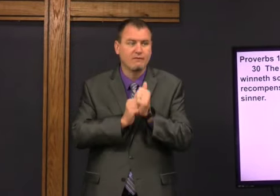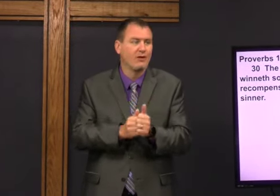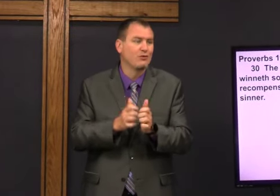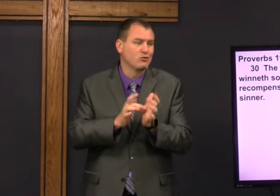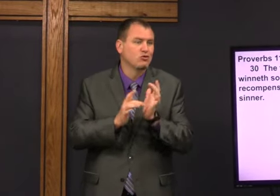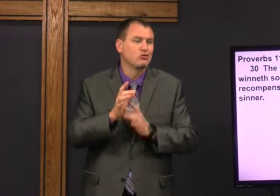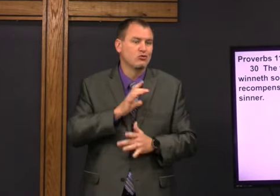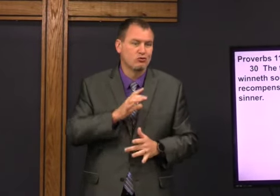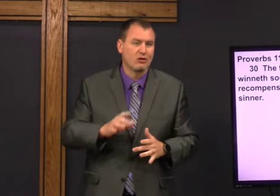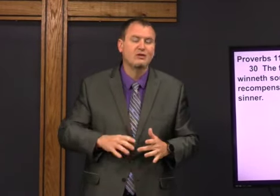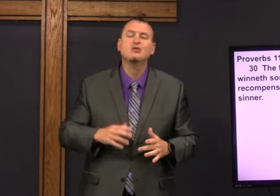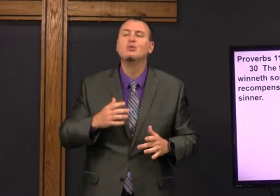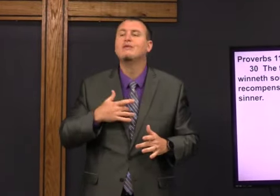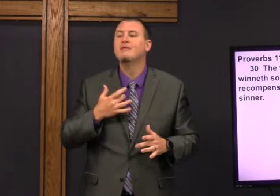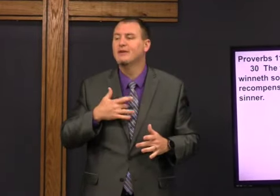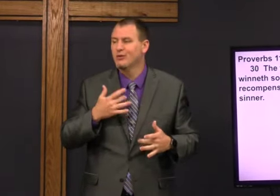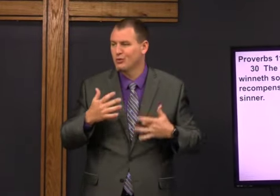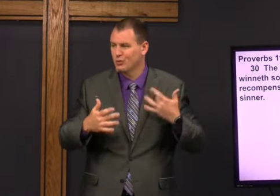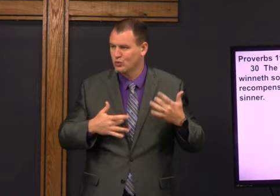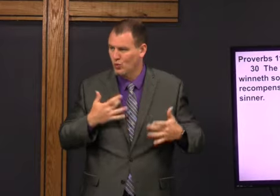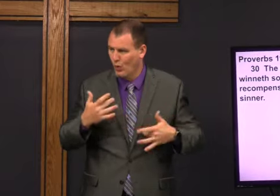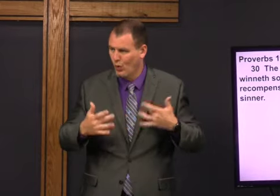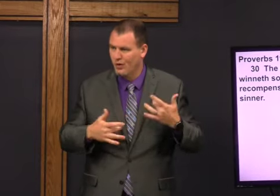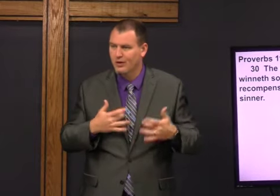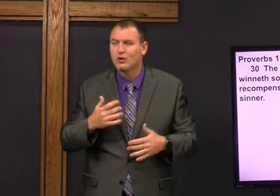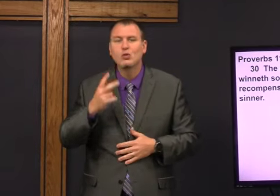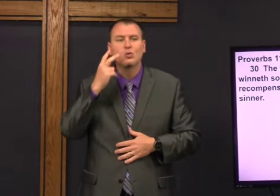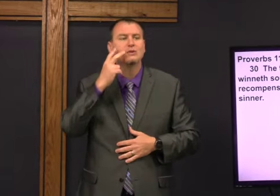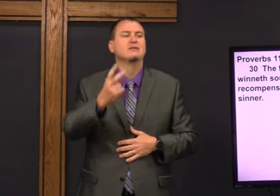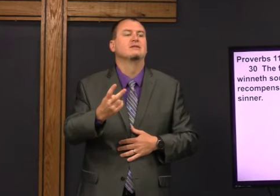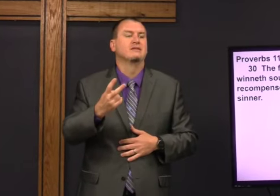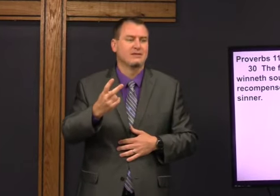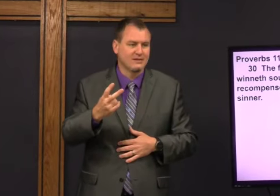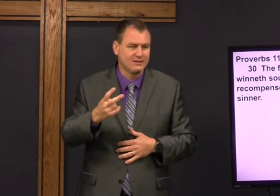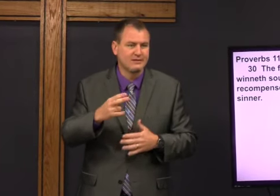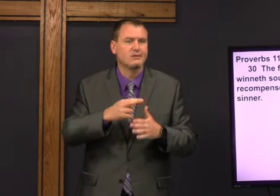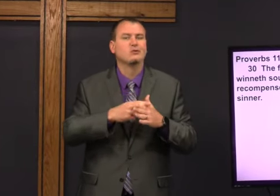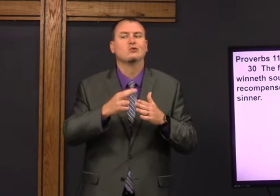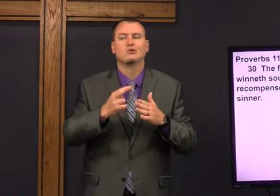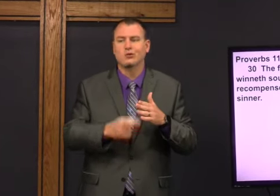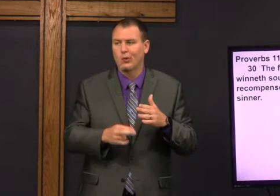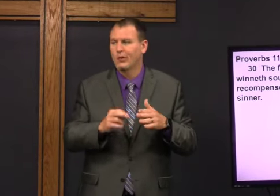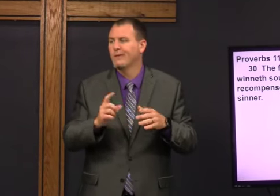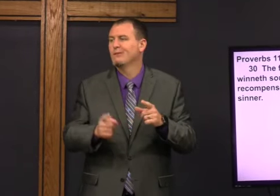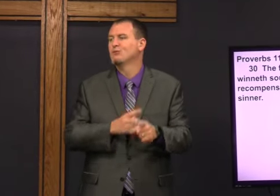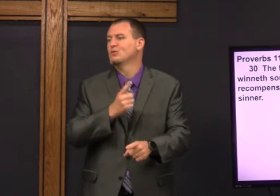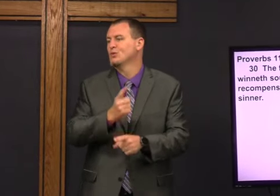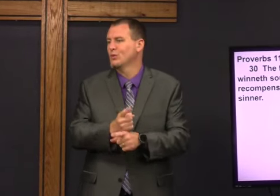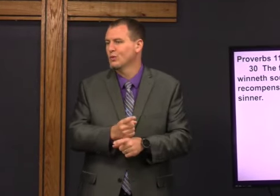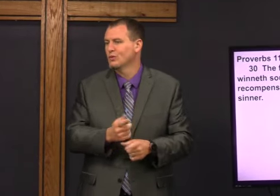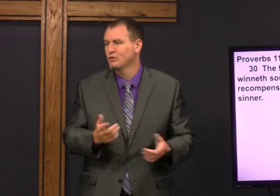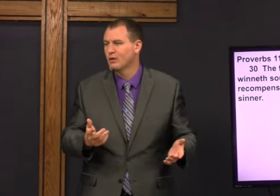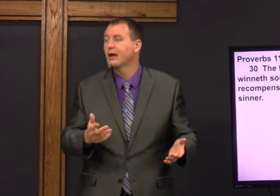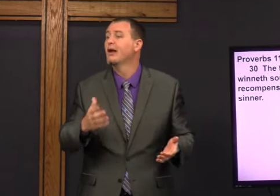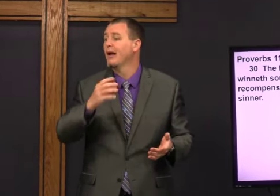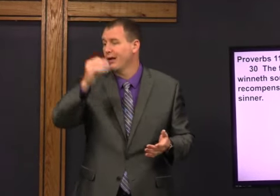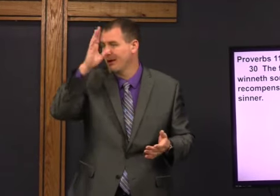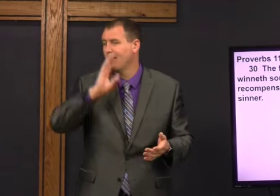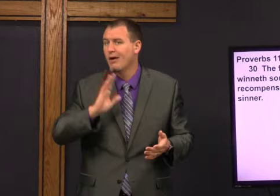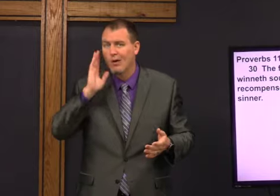lives. We see that we're different when we follow the Lord. We feel joy. We see the result of our